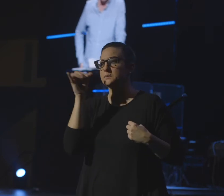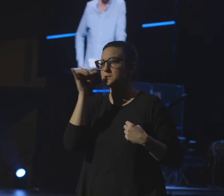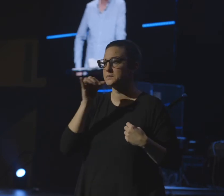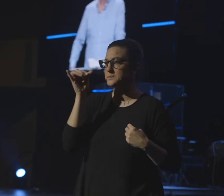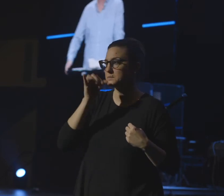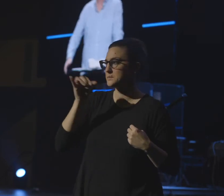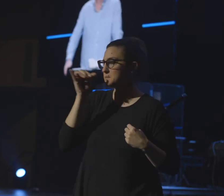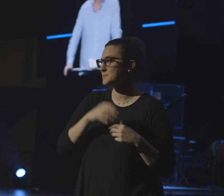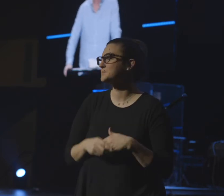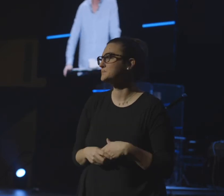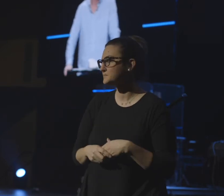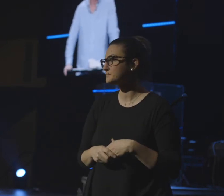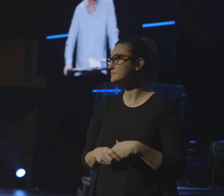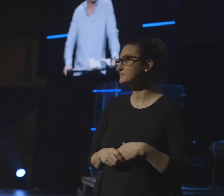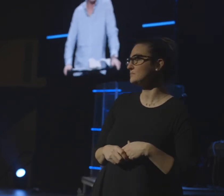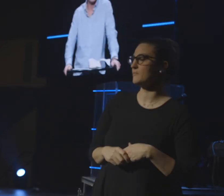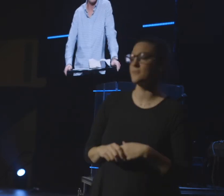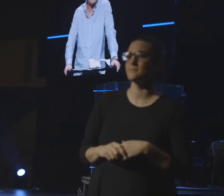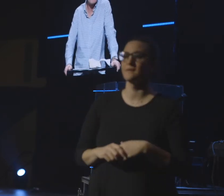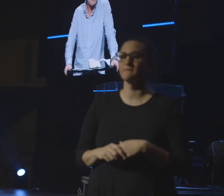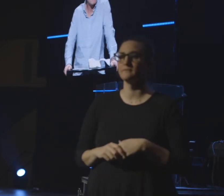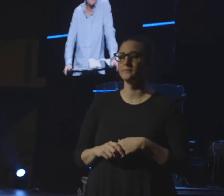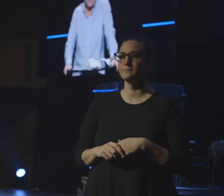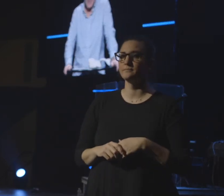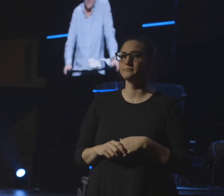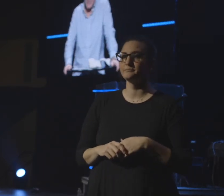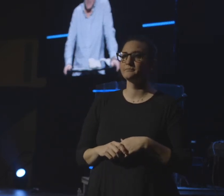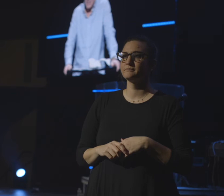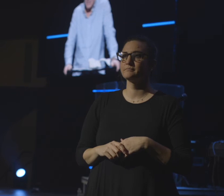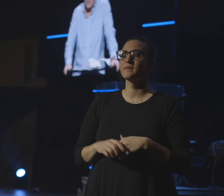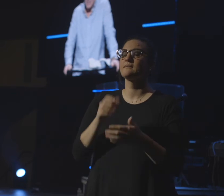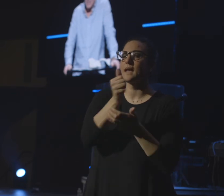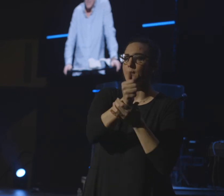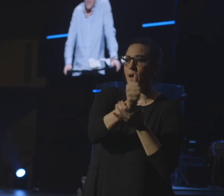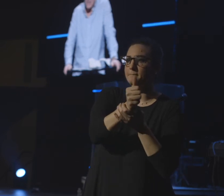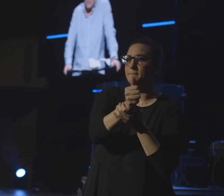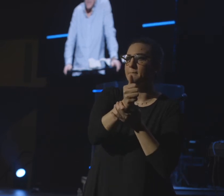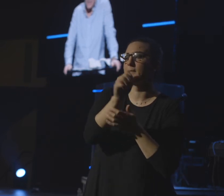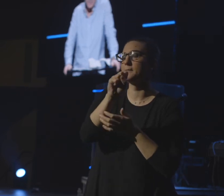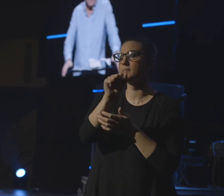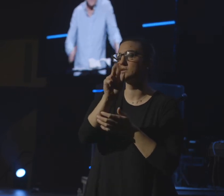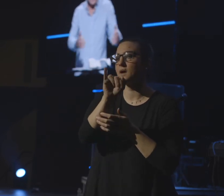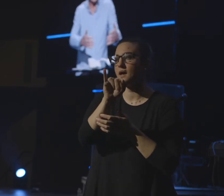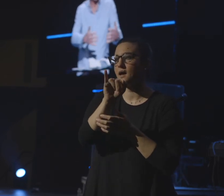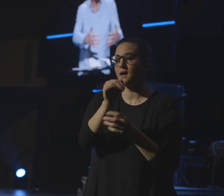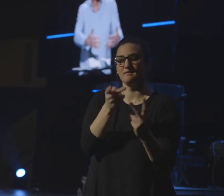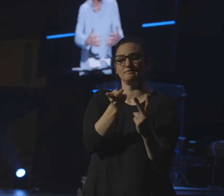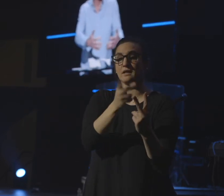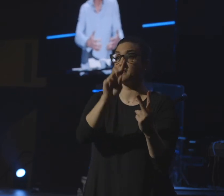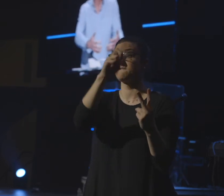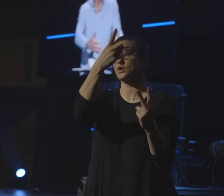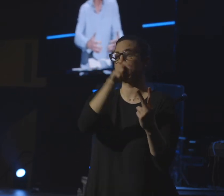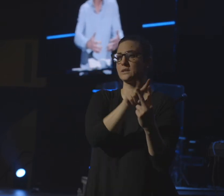The first couple, I call Abraham and Sarah the first couple, kind of faith, they could not be seen in a more